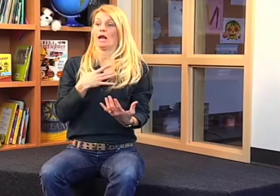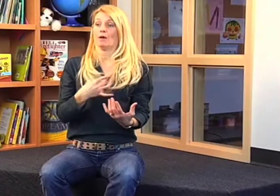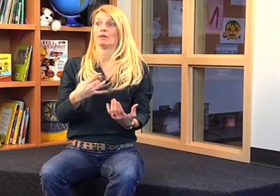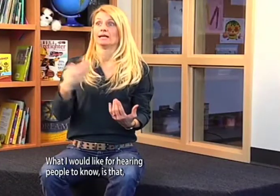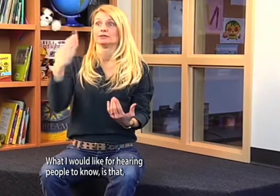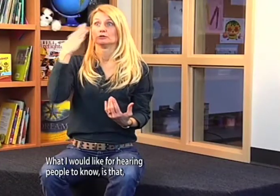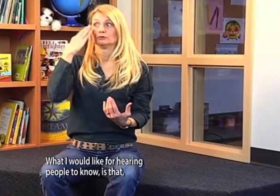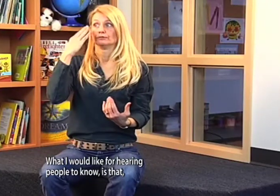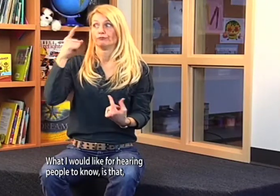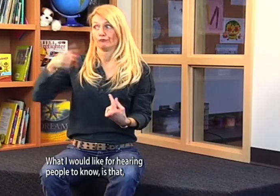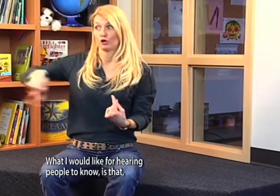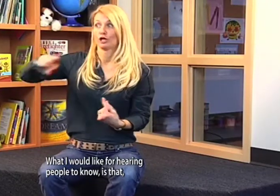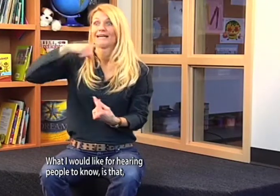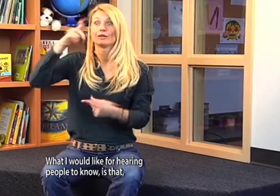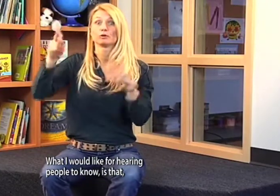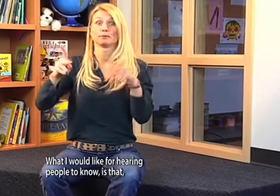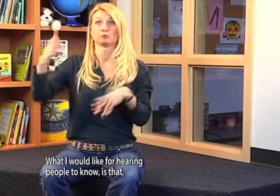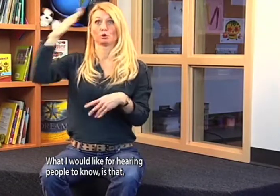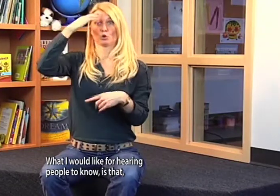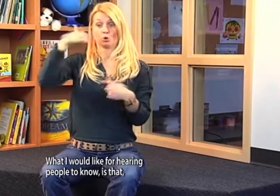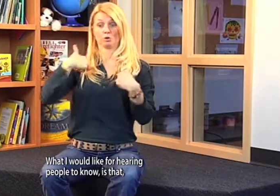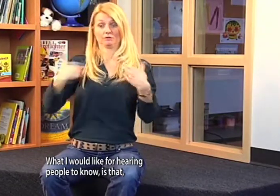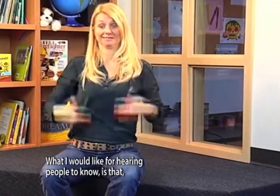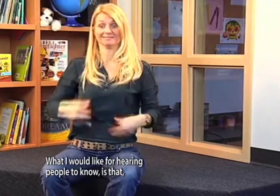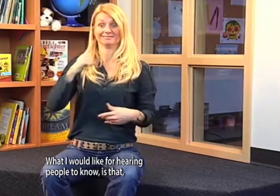What I would like for hearing people to know